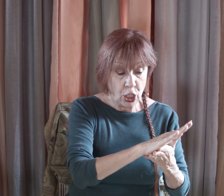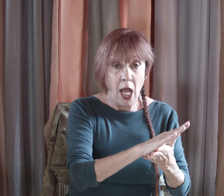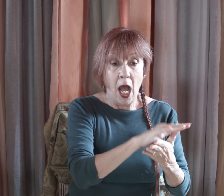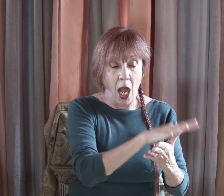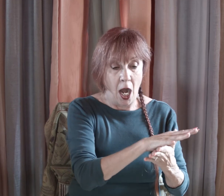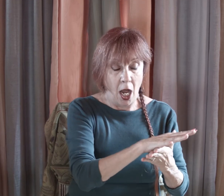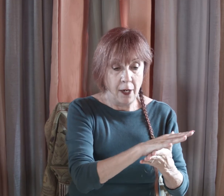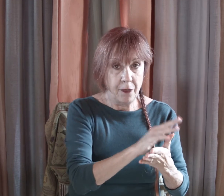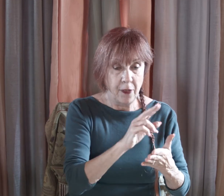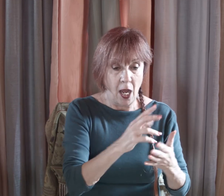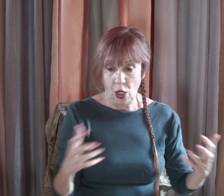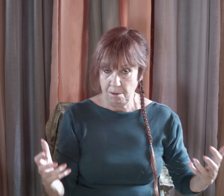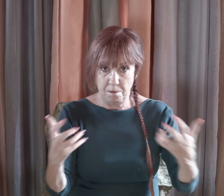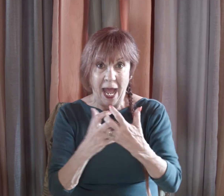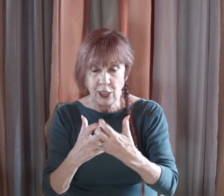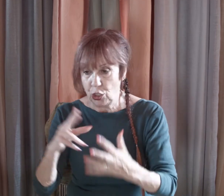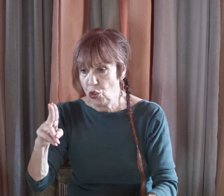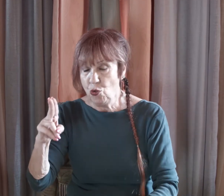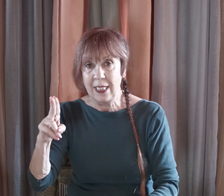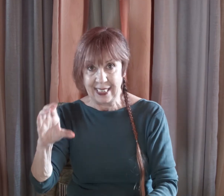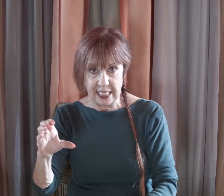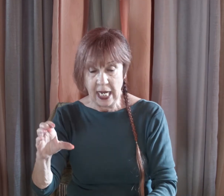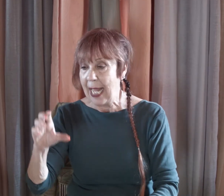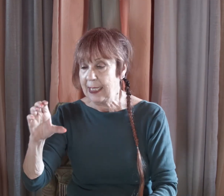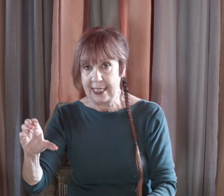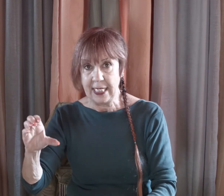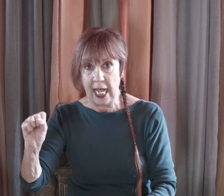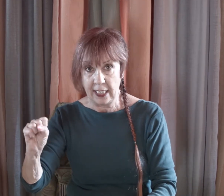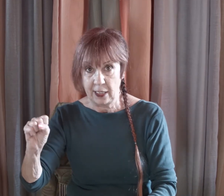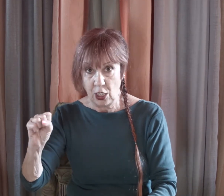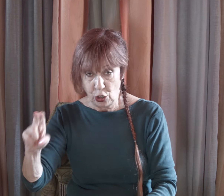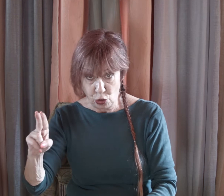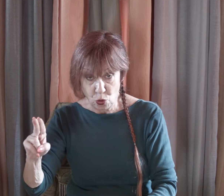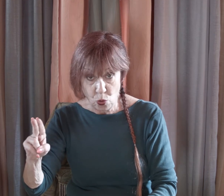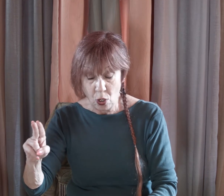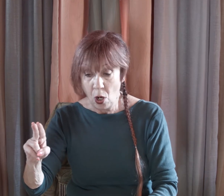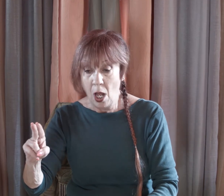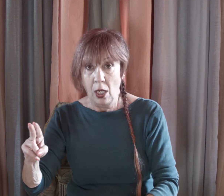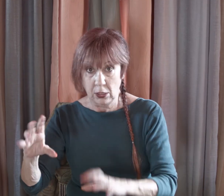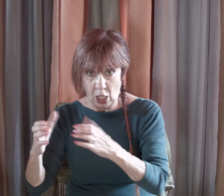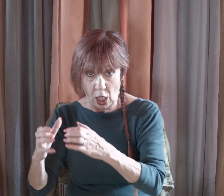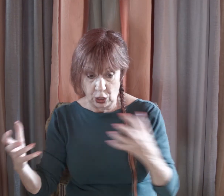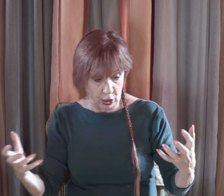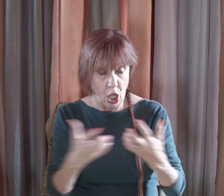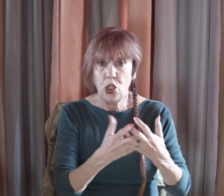accepted as identical to the ones at UC and CSU. And so you've completed 2 full years and